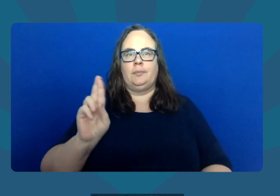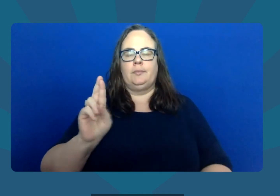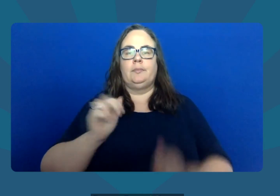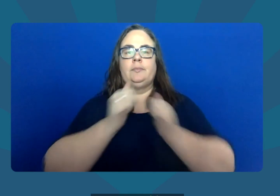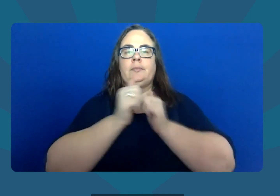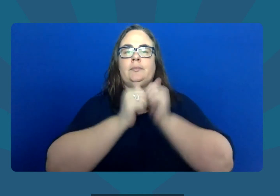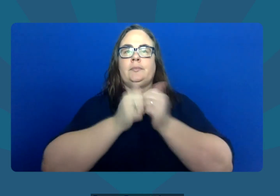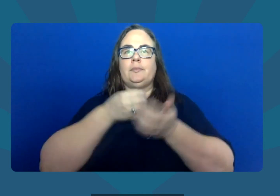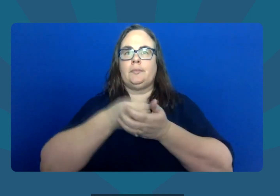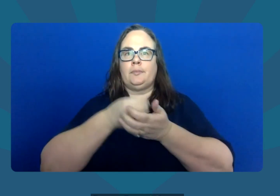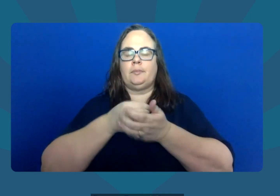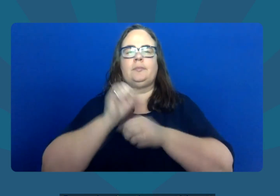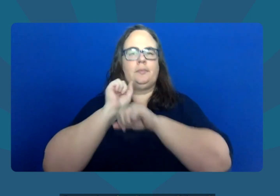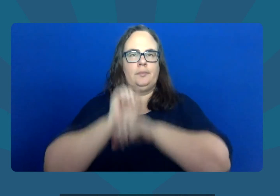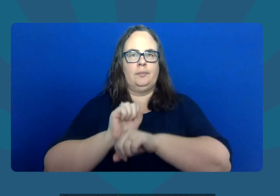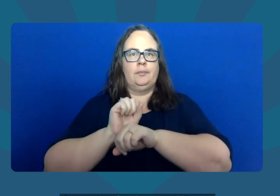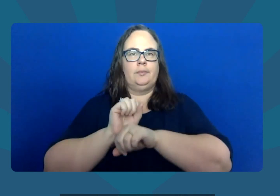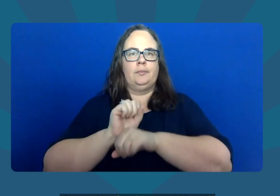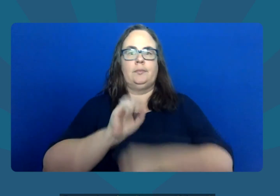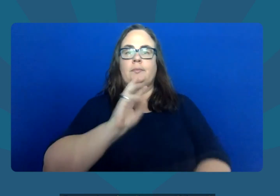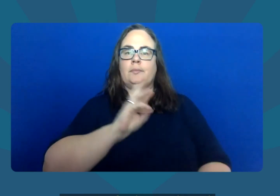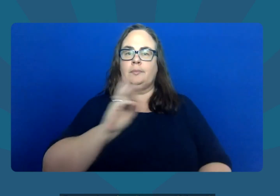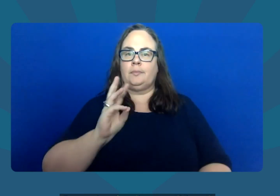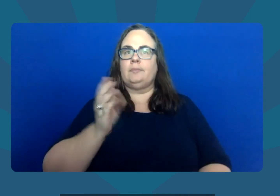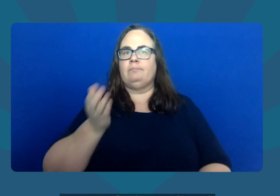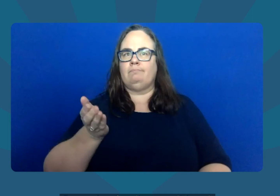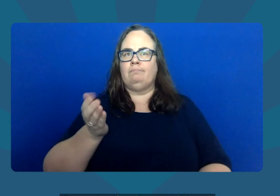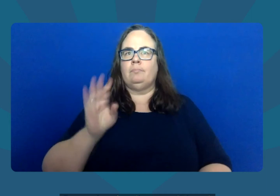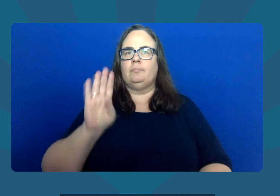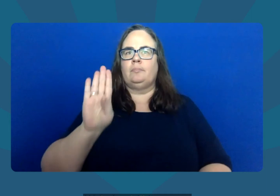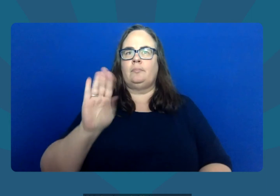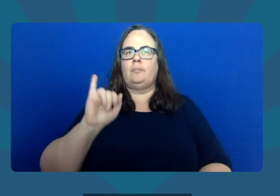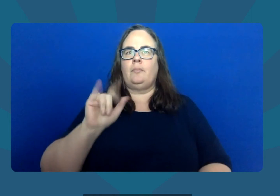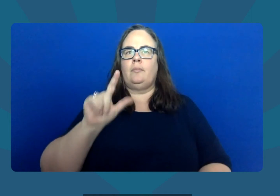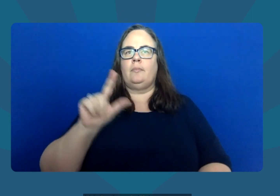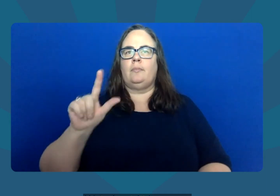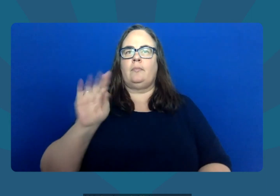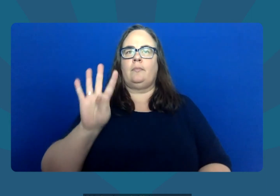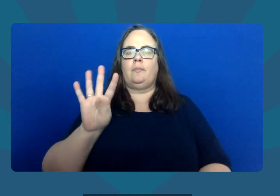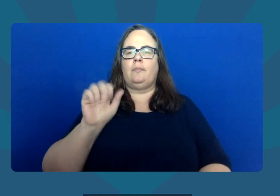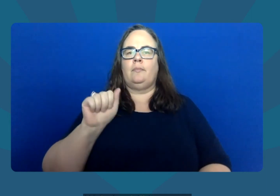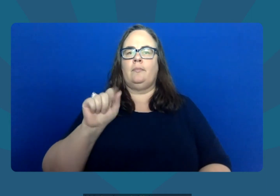Party, Republican. Campaign funding, traditional. Website,